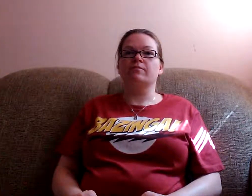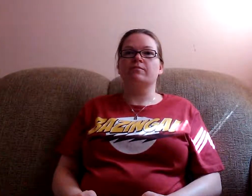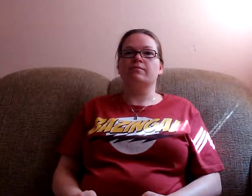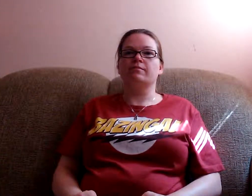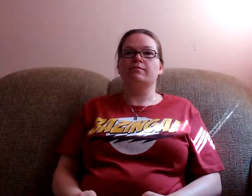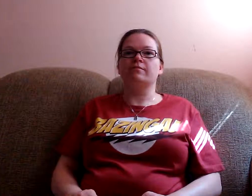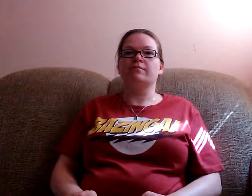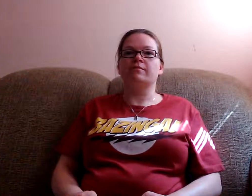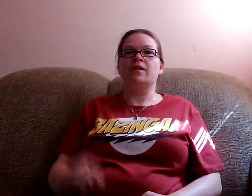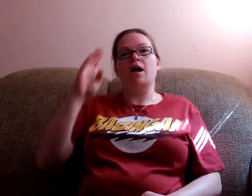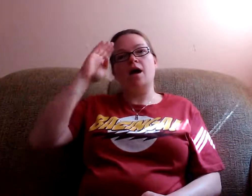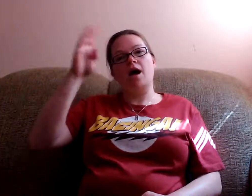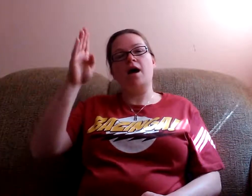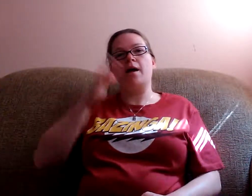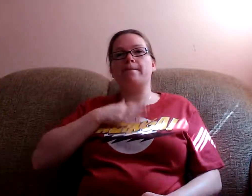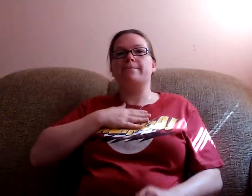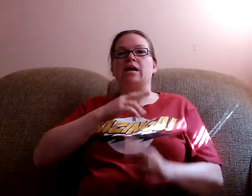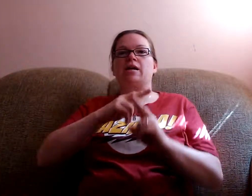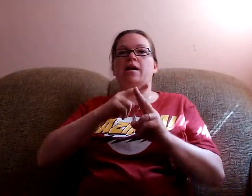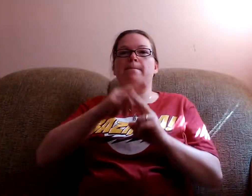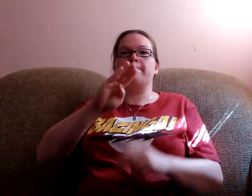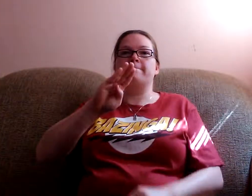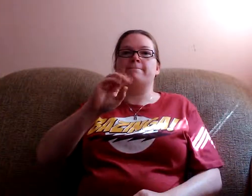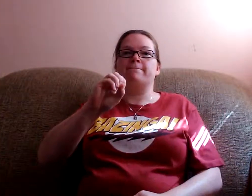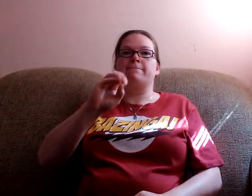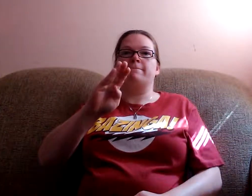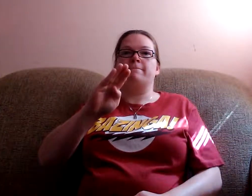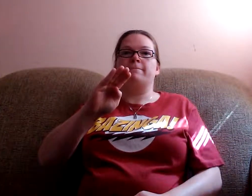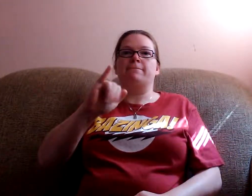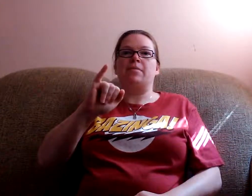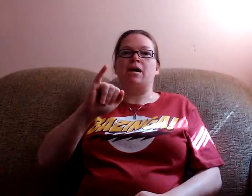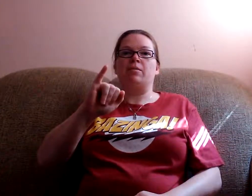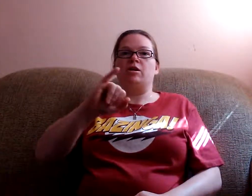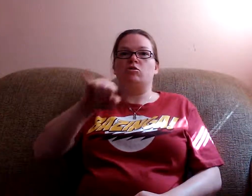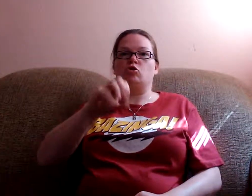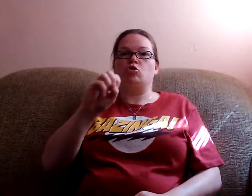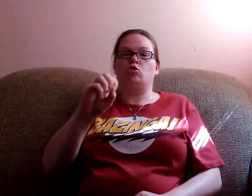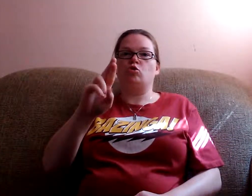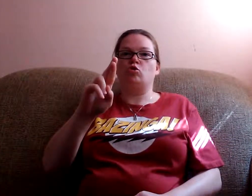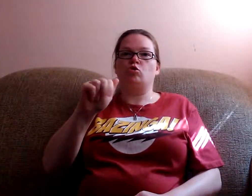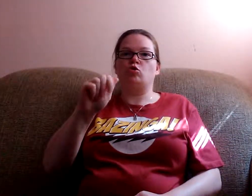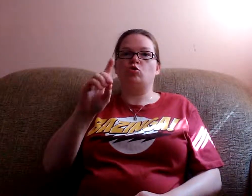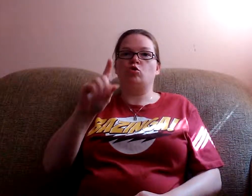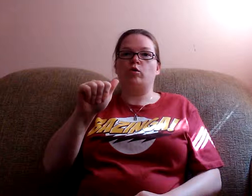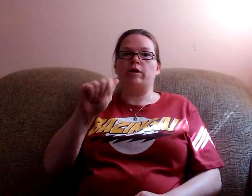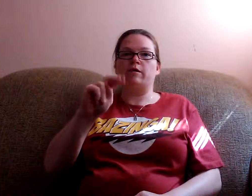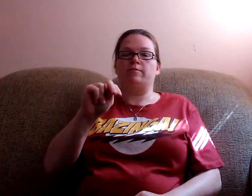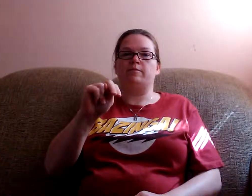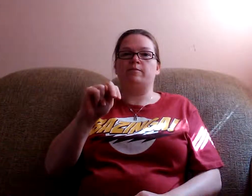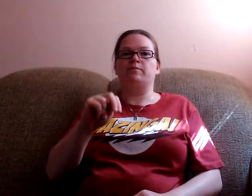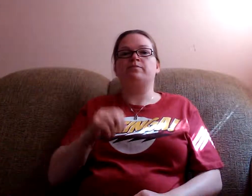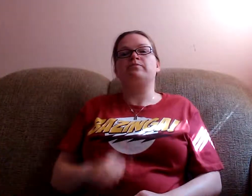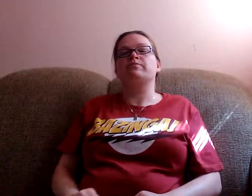Hi, my name is Bobby Jordan. Today, we're going to take a look at the early years of William